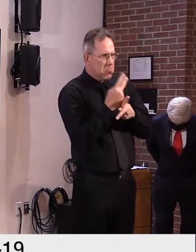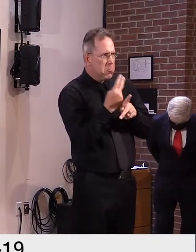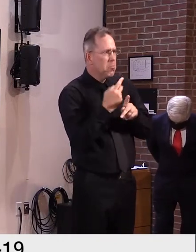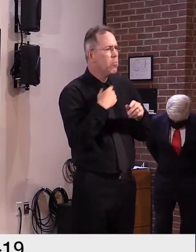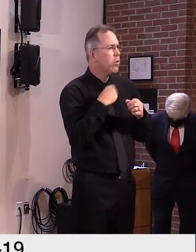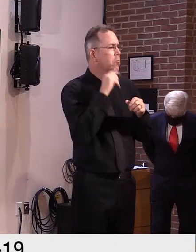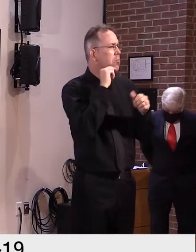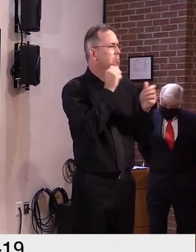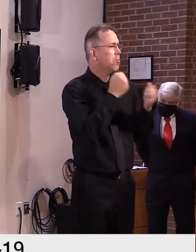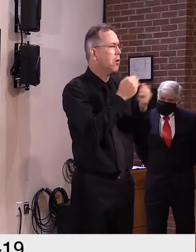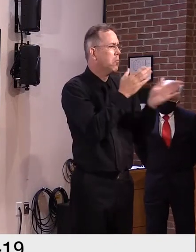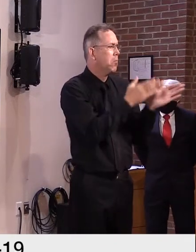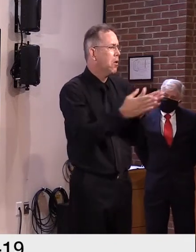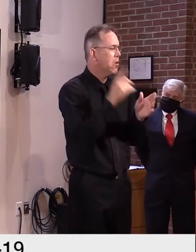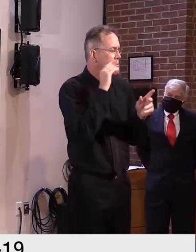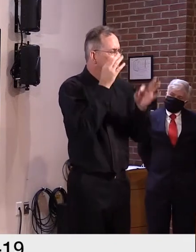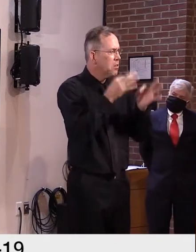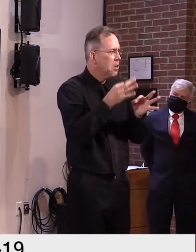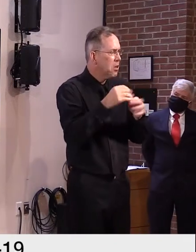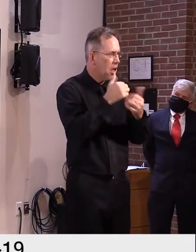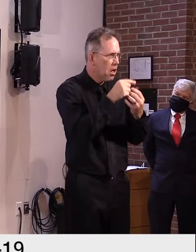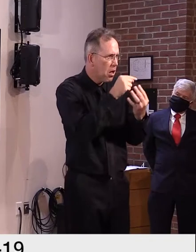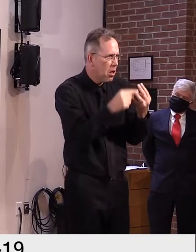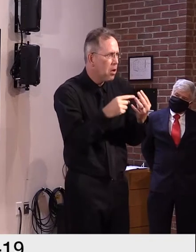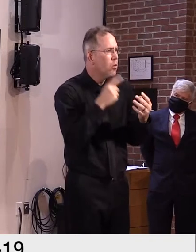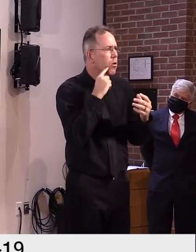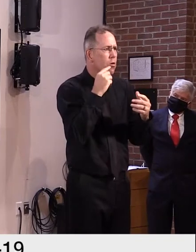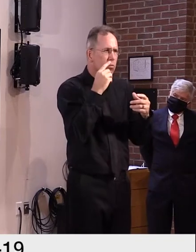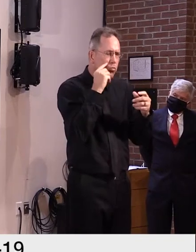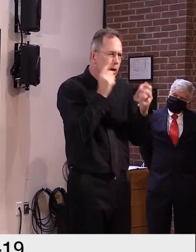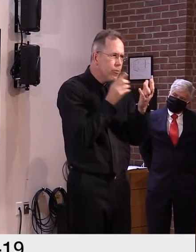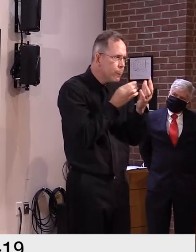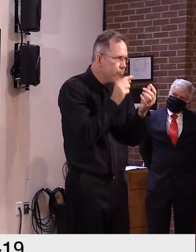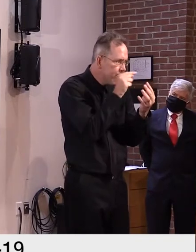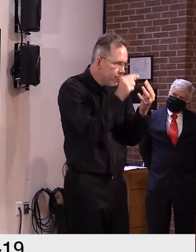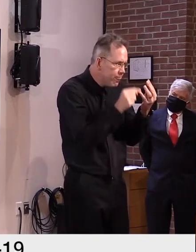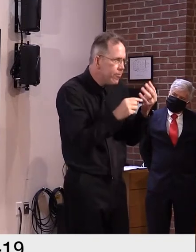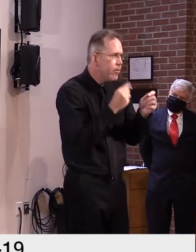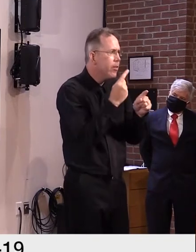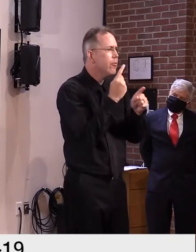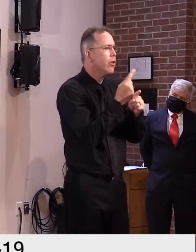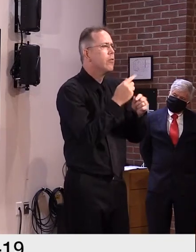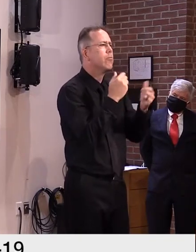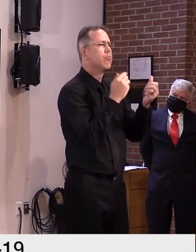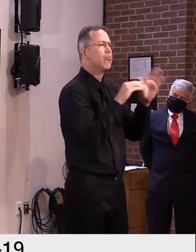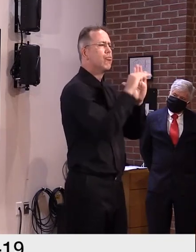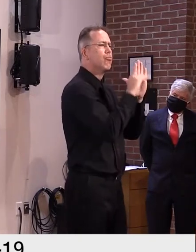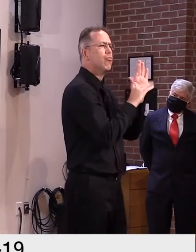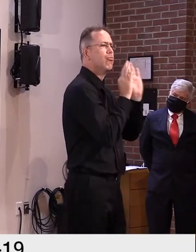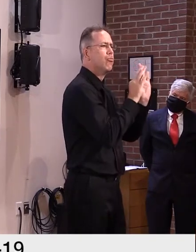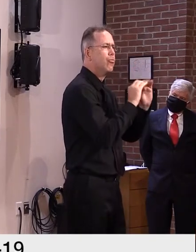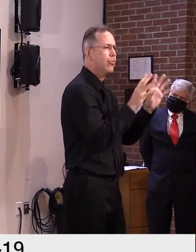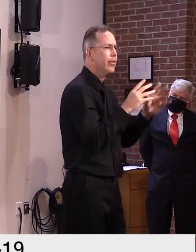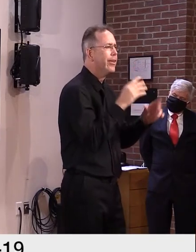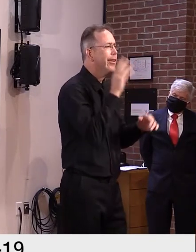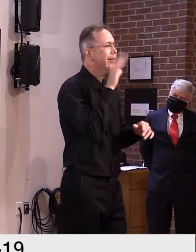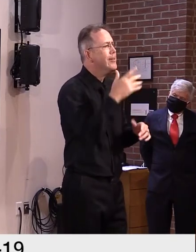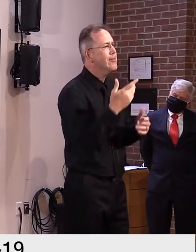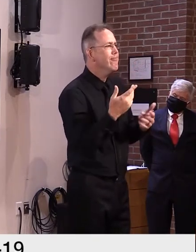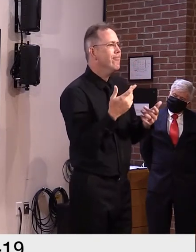mentioned, we'll work through this, try to find a path forward, and the expectation that we'll publish guidance by the end of October, if possible.